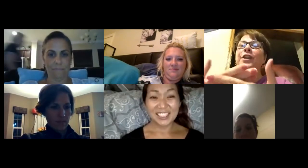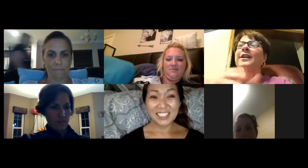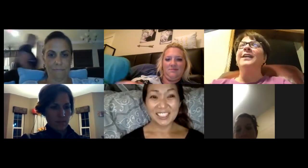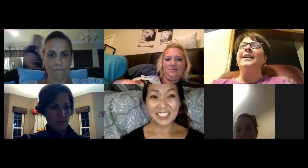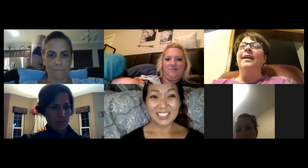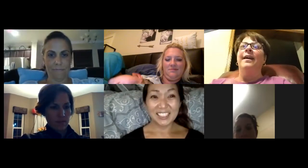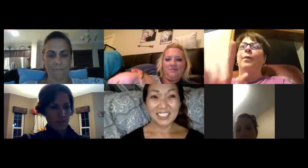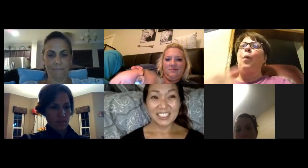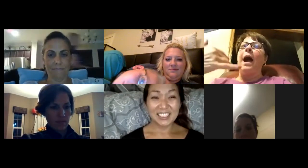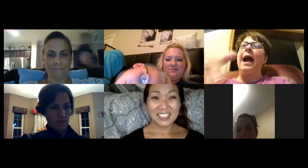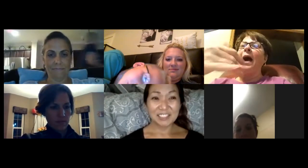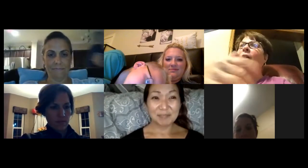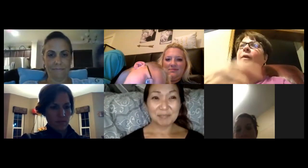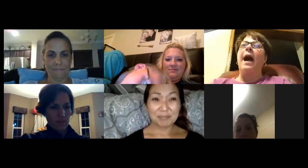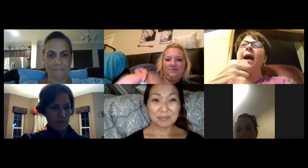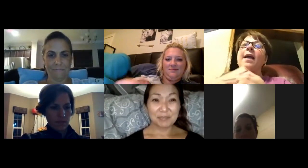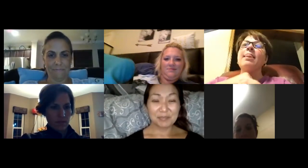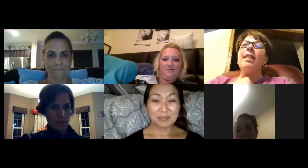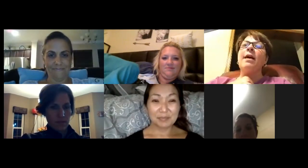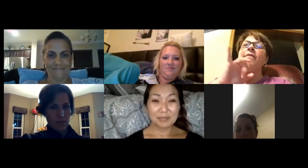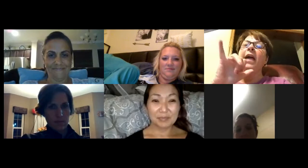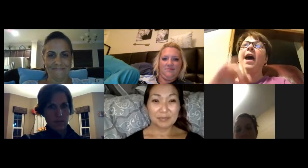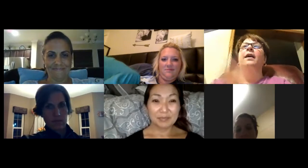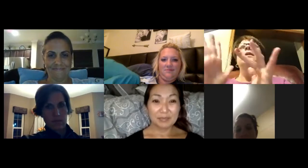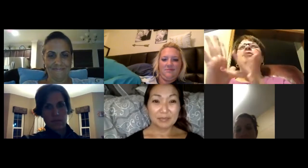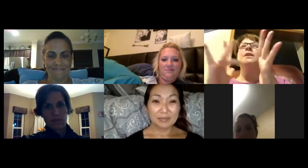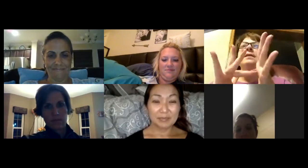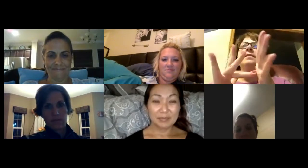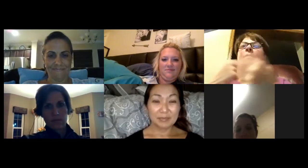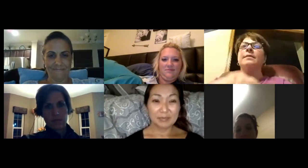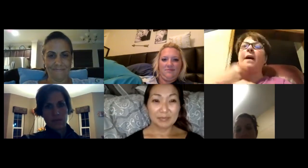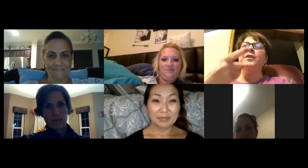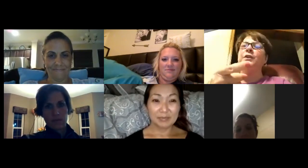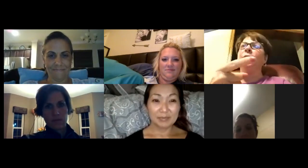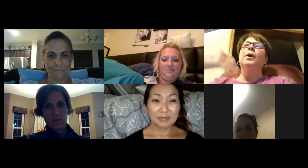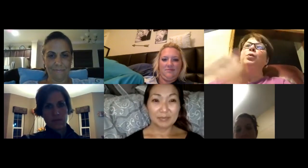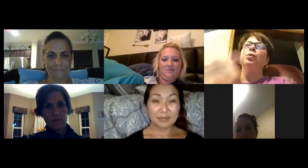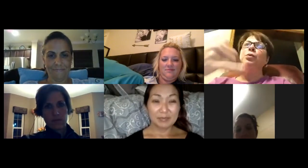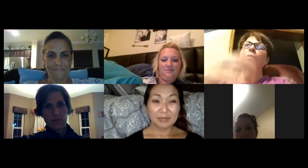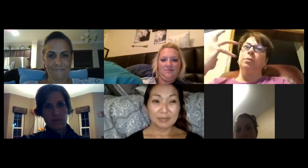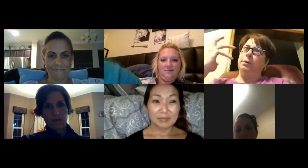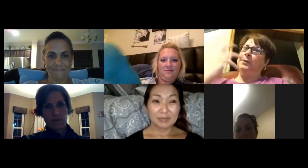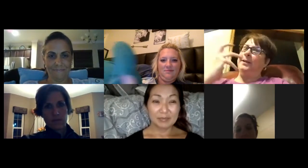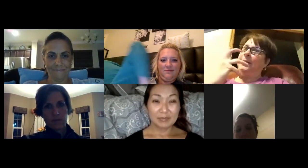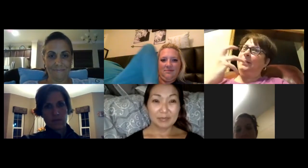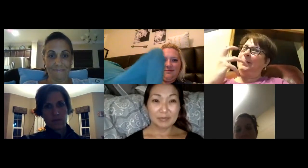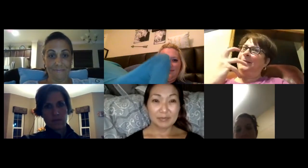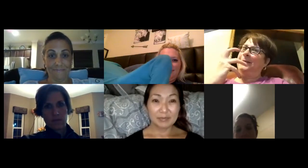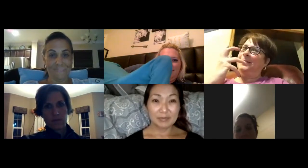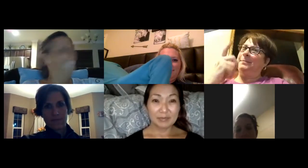good. Wow, I love that. Jesus loves you. Ooh, you are handsome.